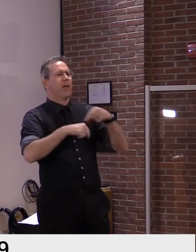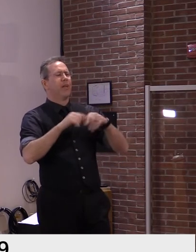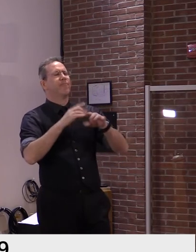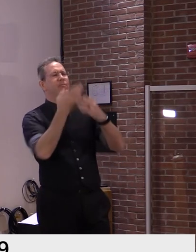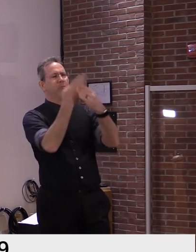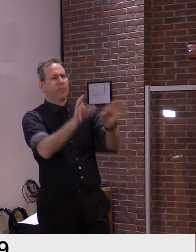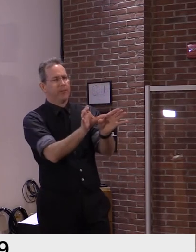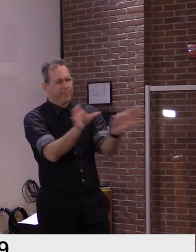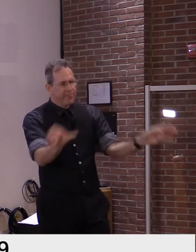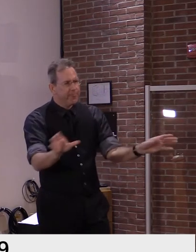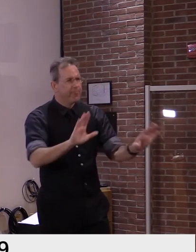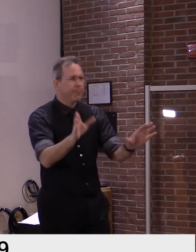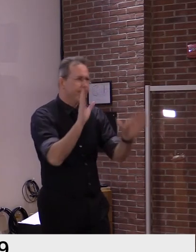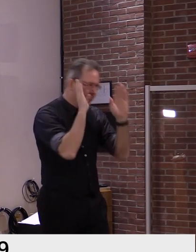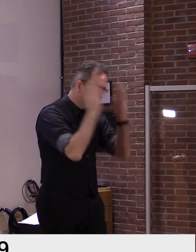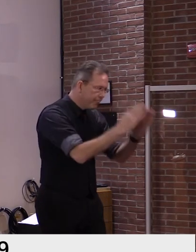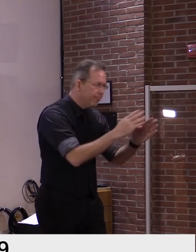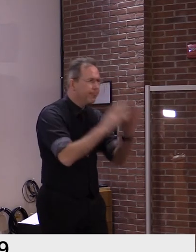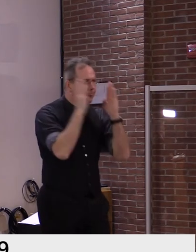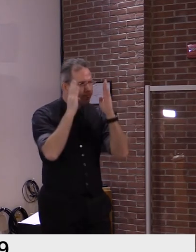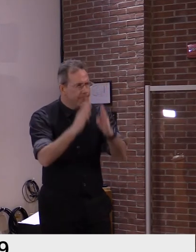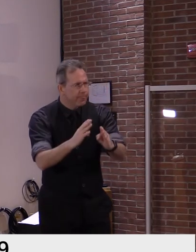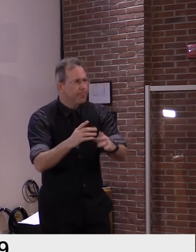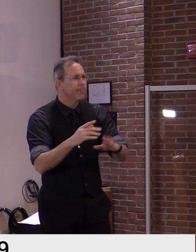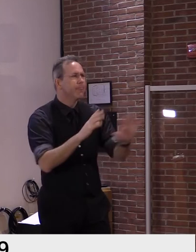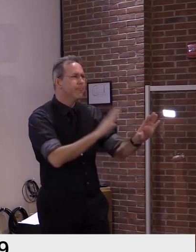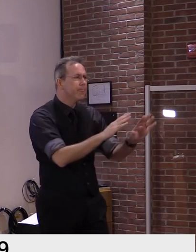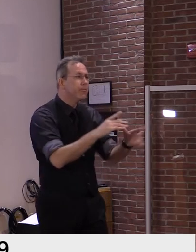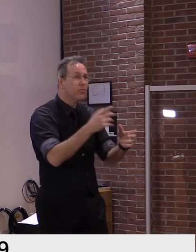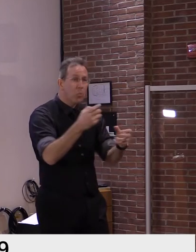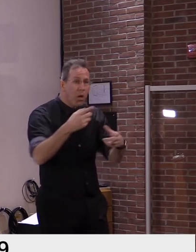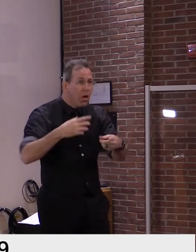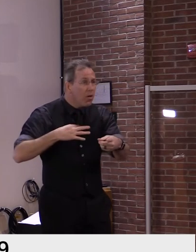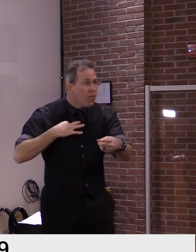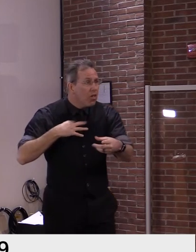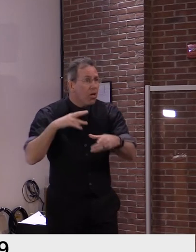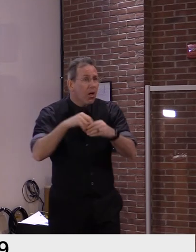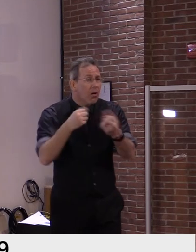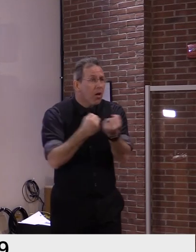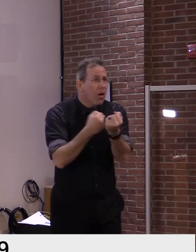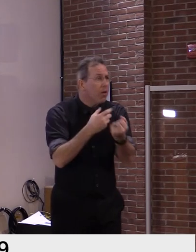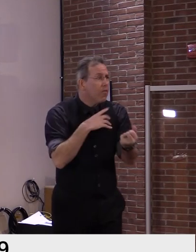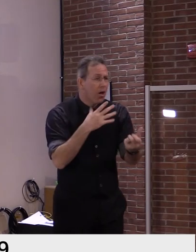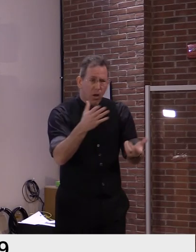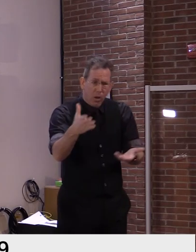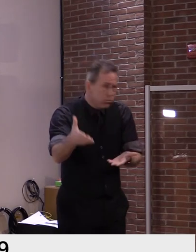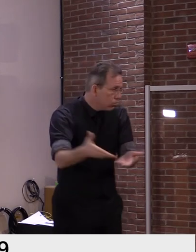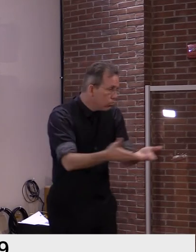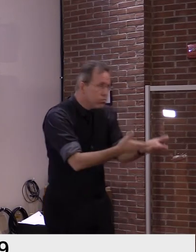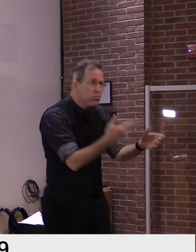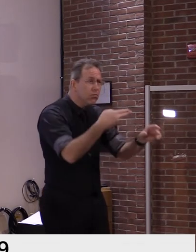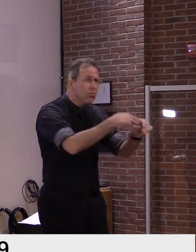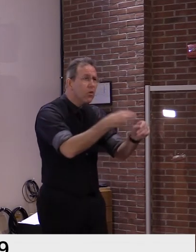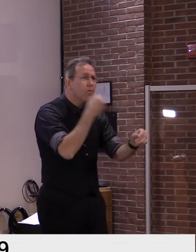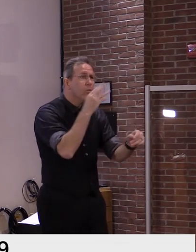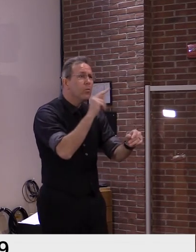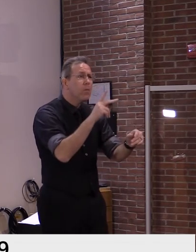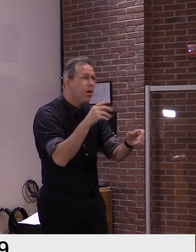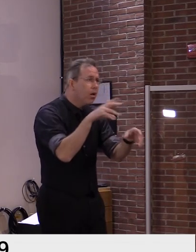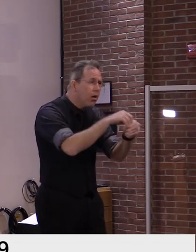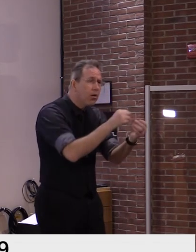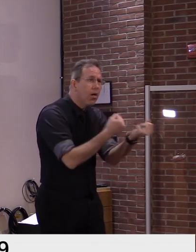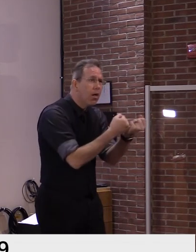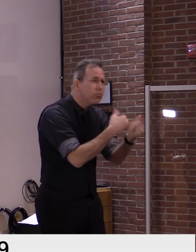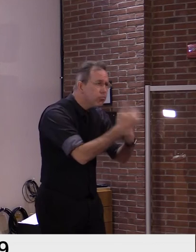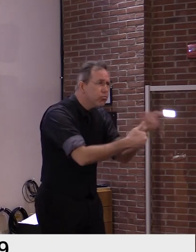volunteers, I'm all ears. If we've got volunteers that are eager to help with distribution, I'm certainly all ears on